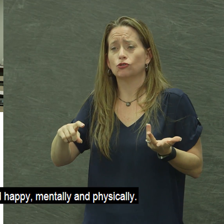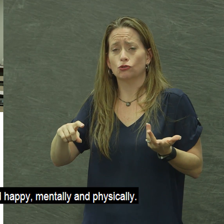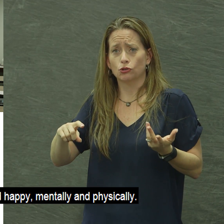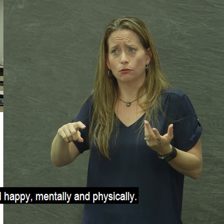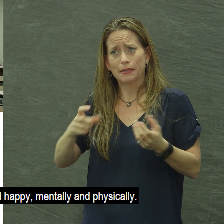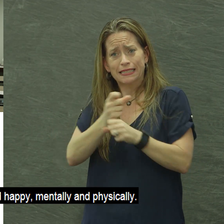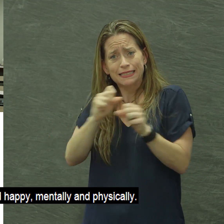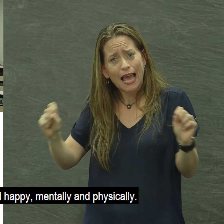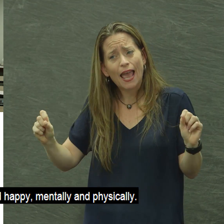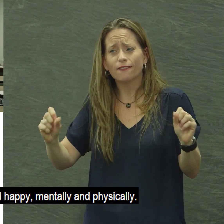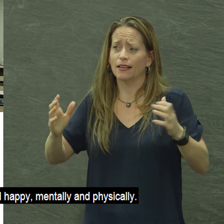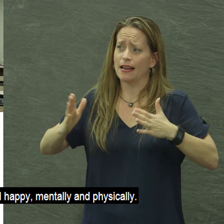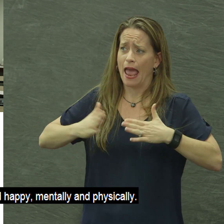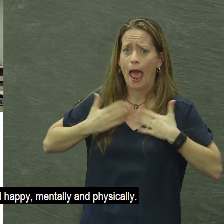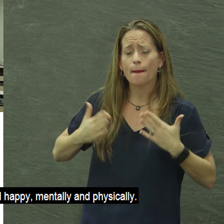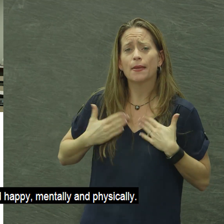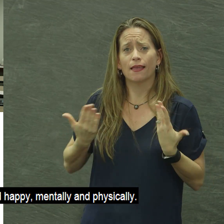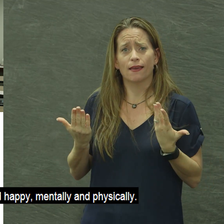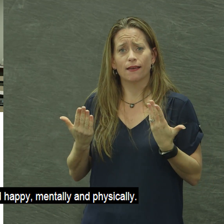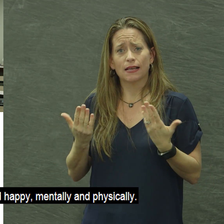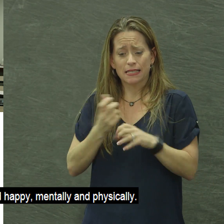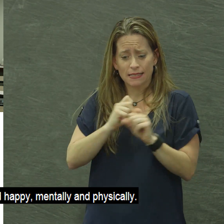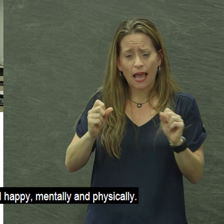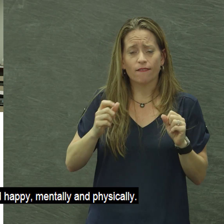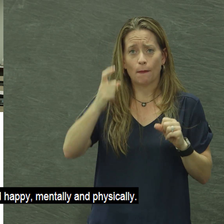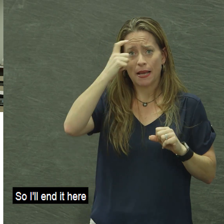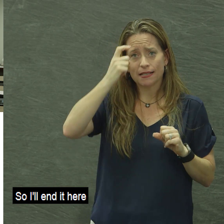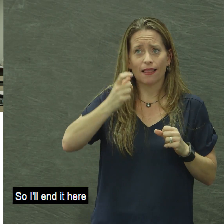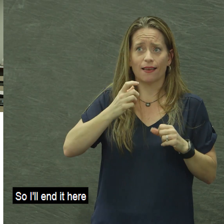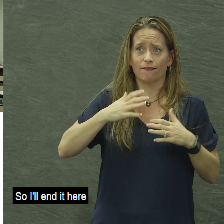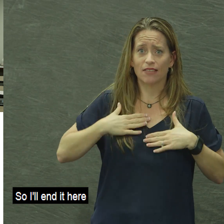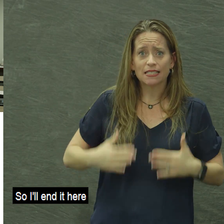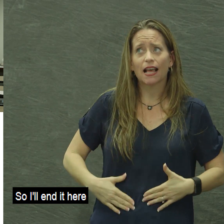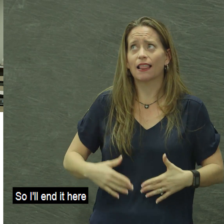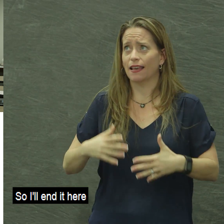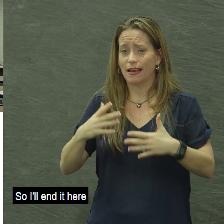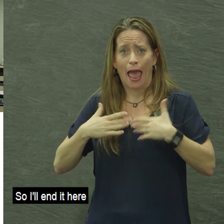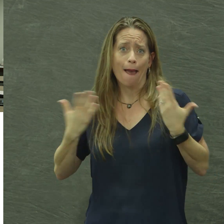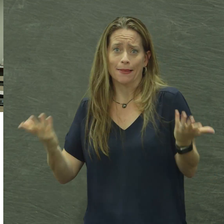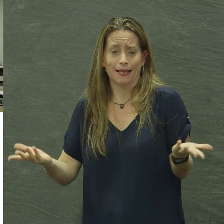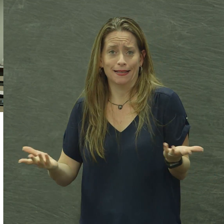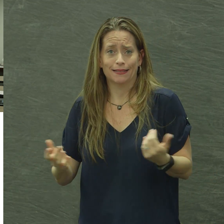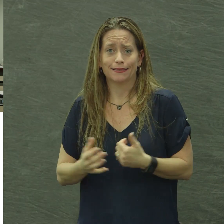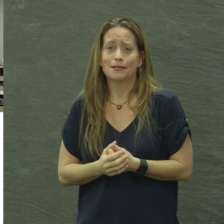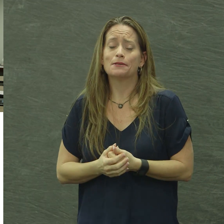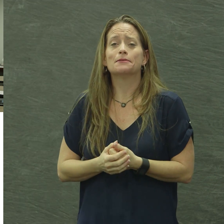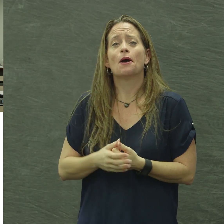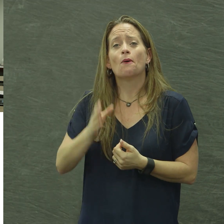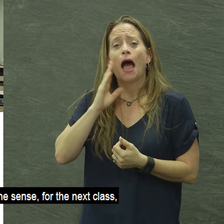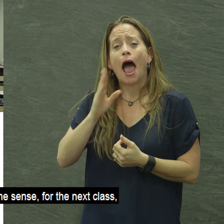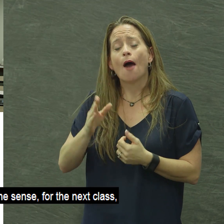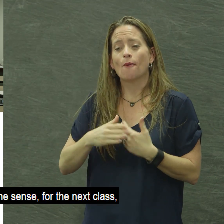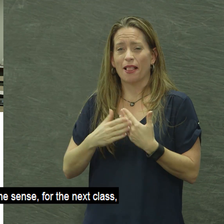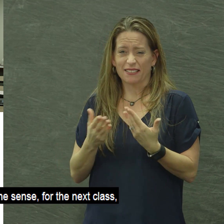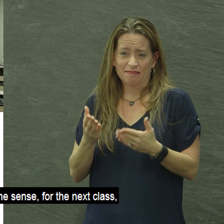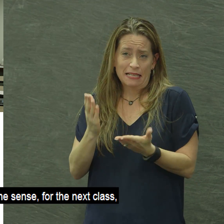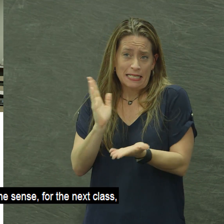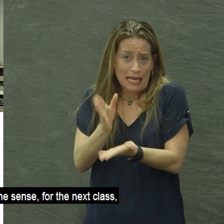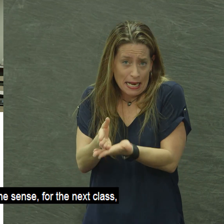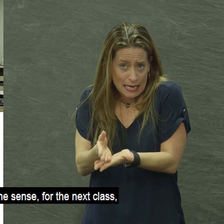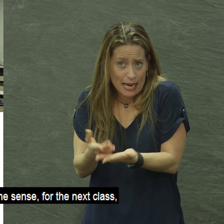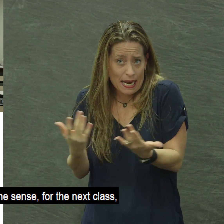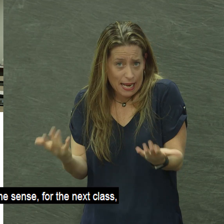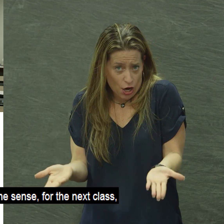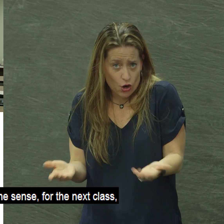safe and happy mentally and physically. So I'll end it here in the sense for